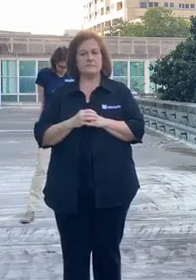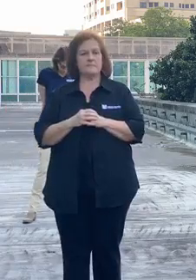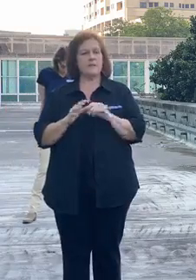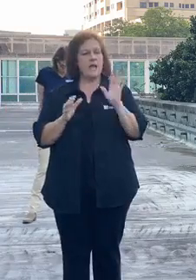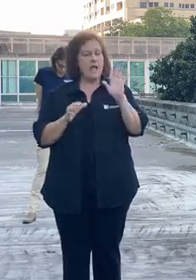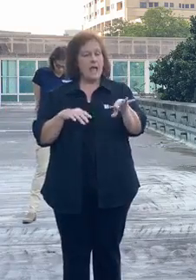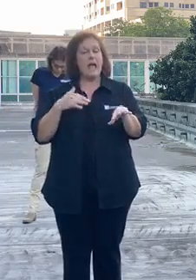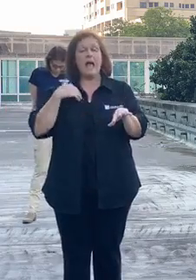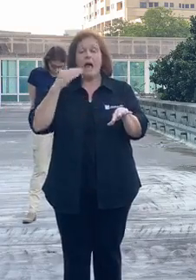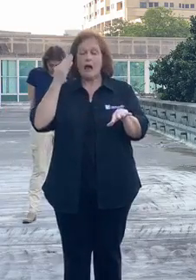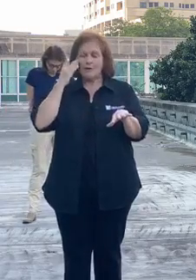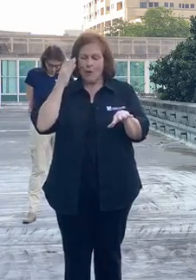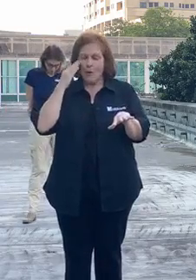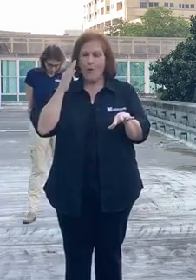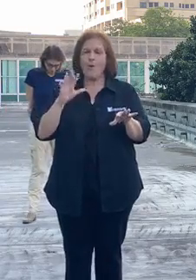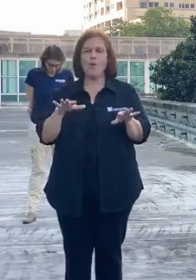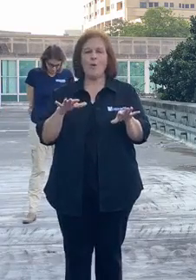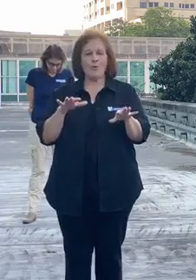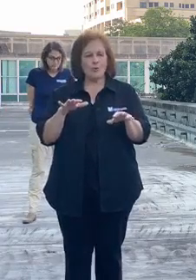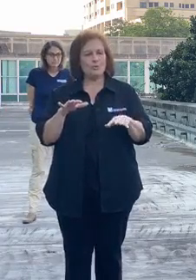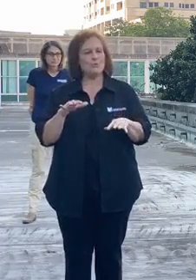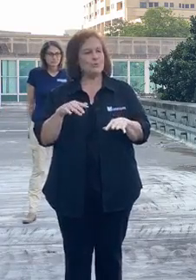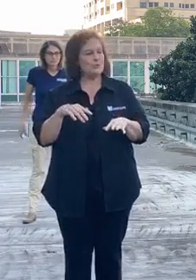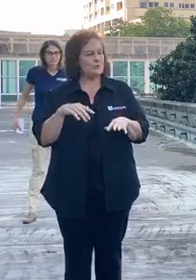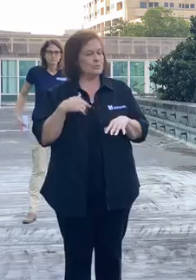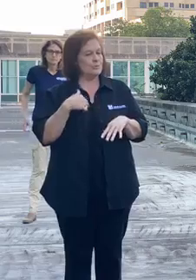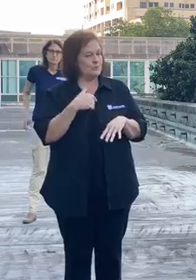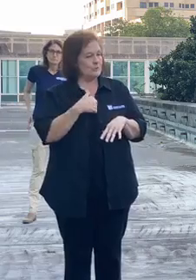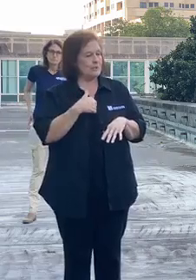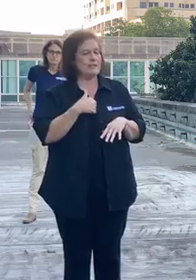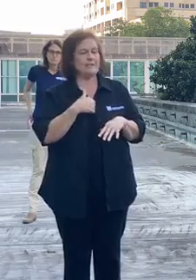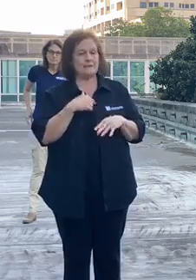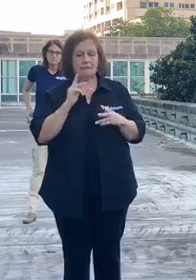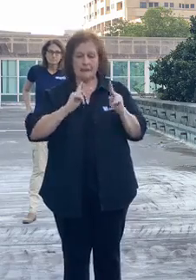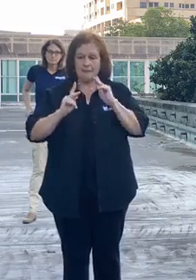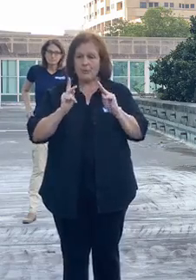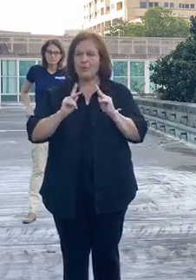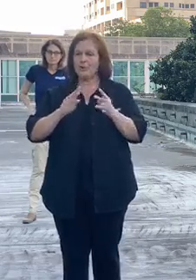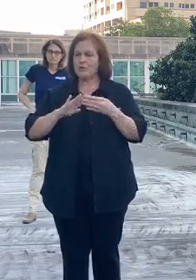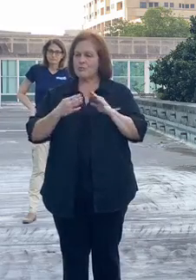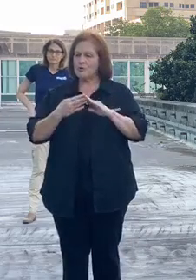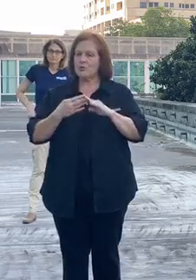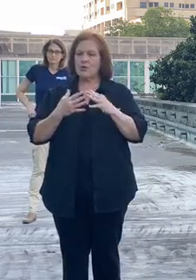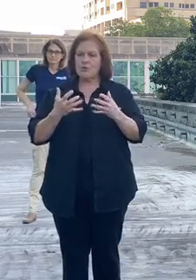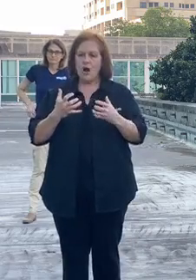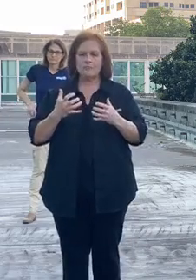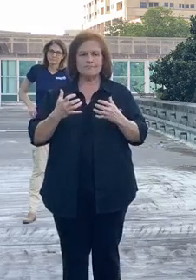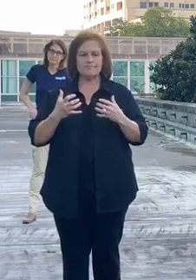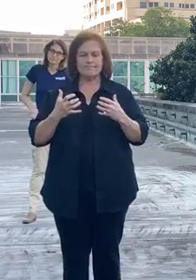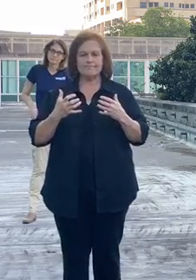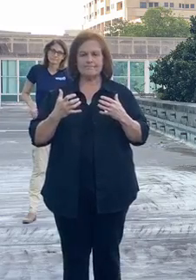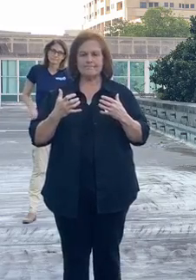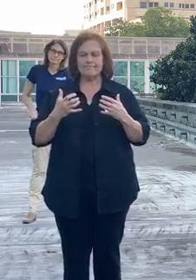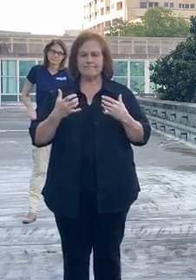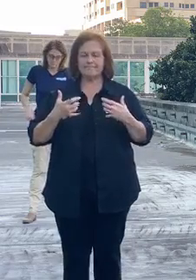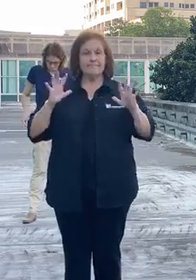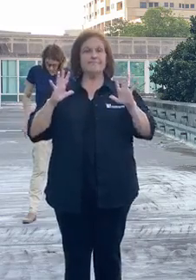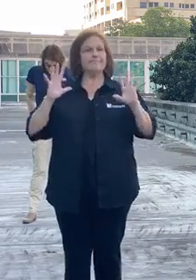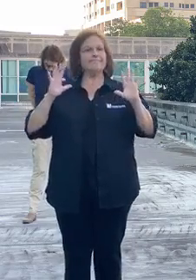Listen, I know we've kind of grown to be a people or a community of wanting instant gratification.